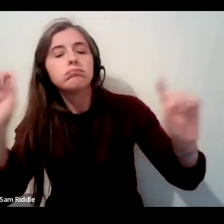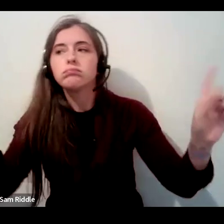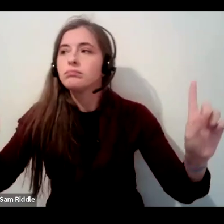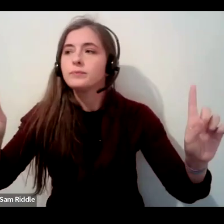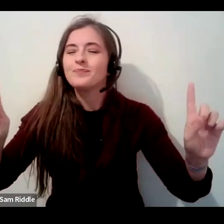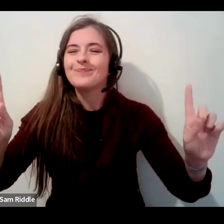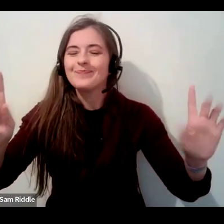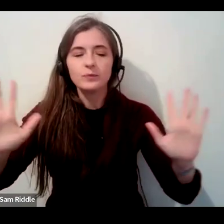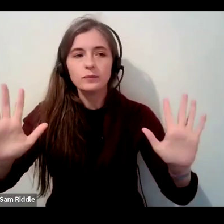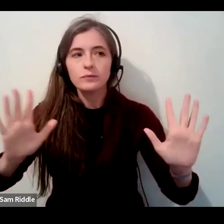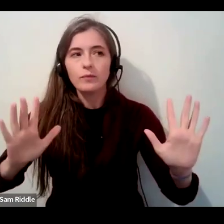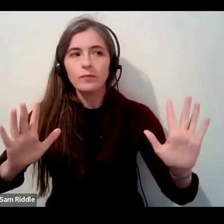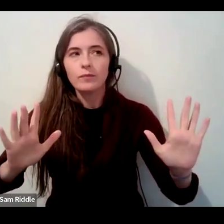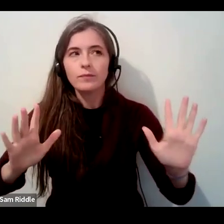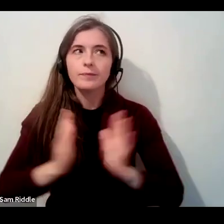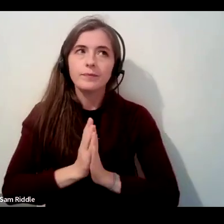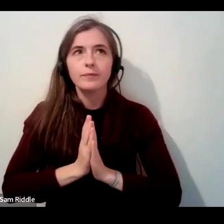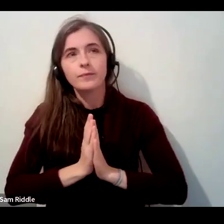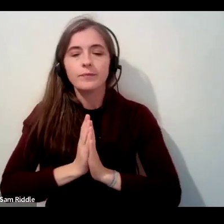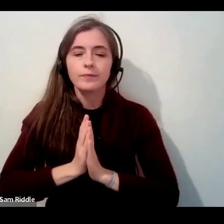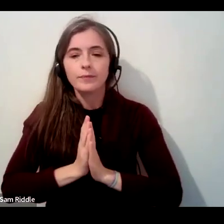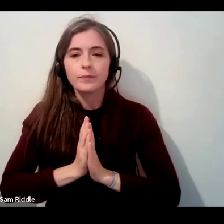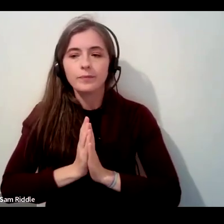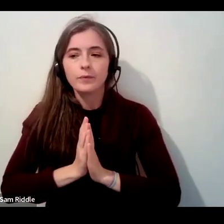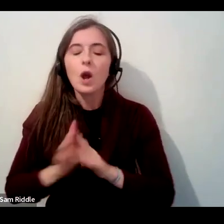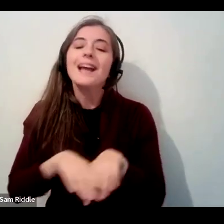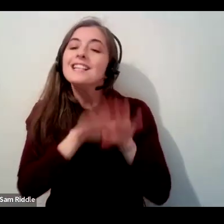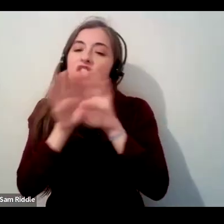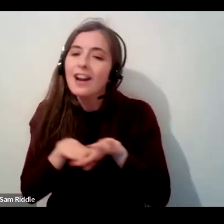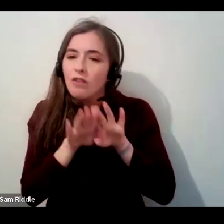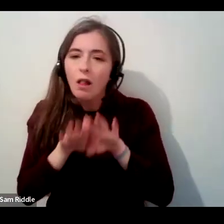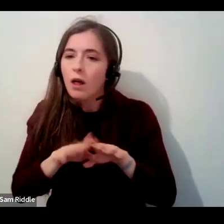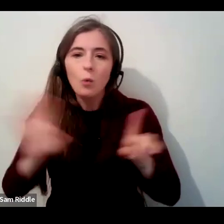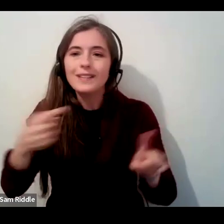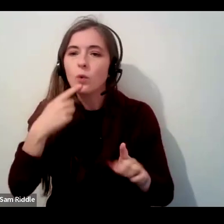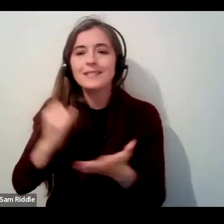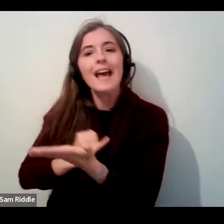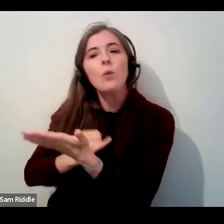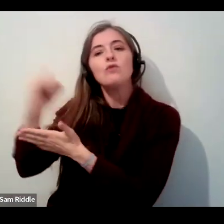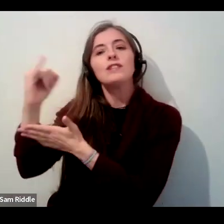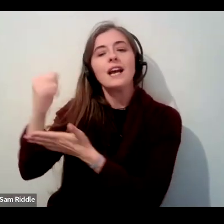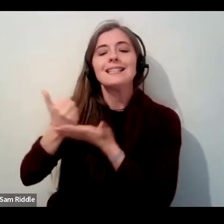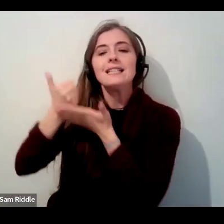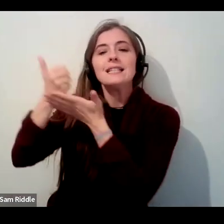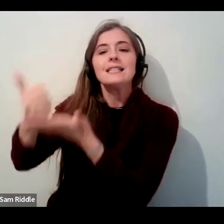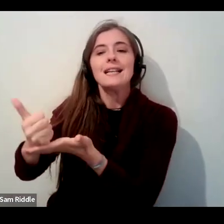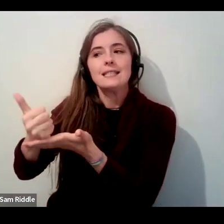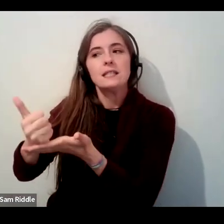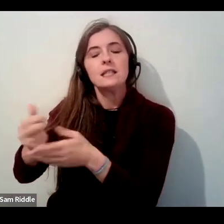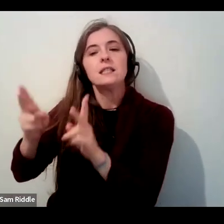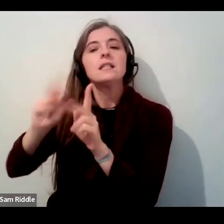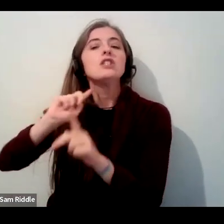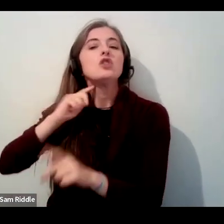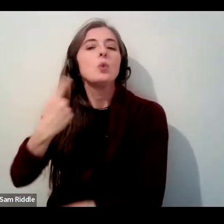trying to not take, or saying that in general we're opposed to assisted suicide. We're saying that what needs to